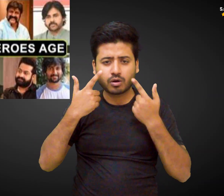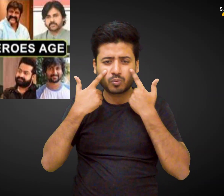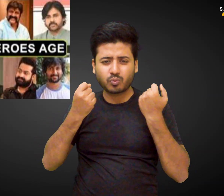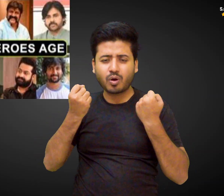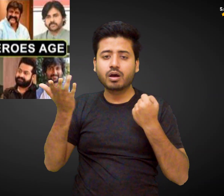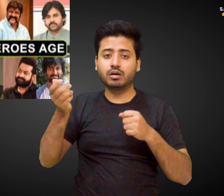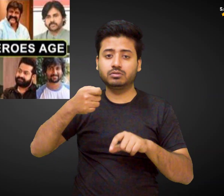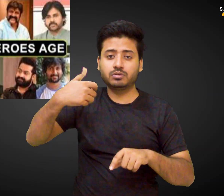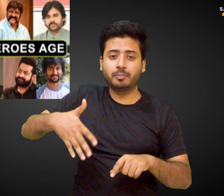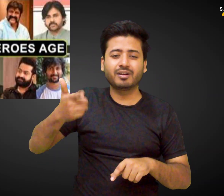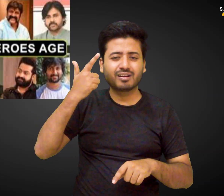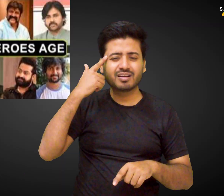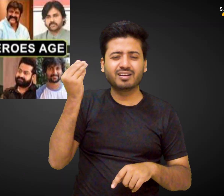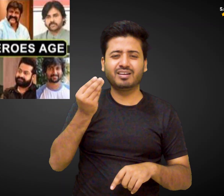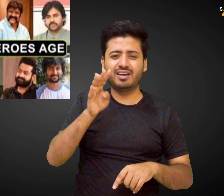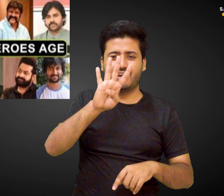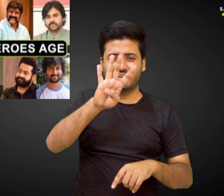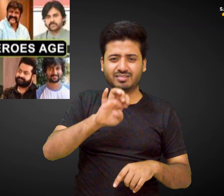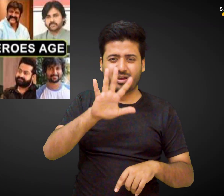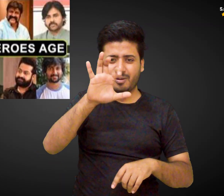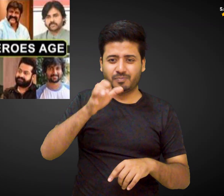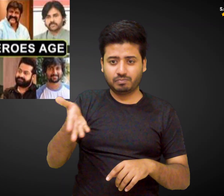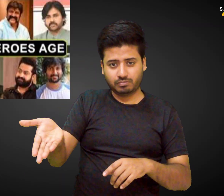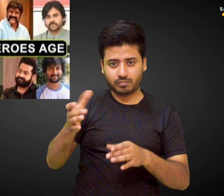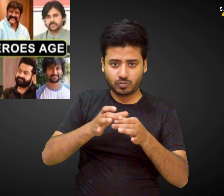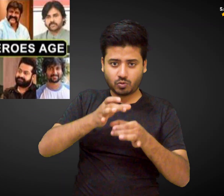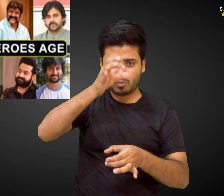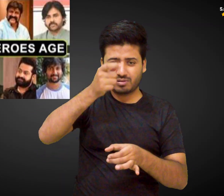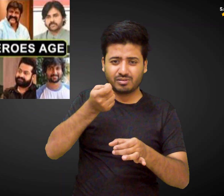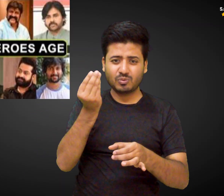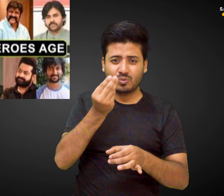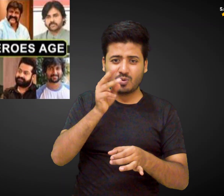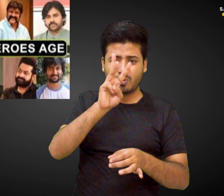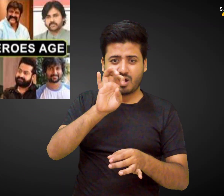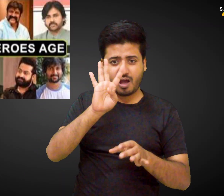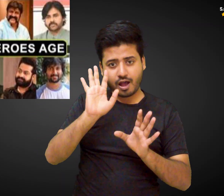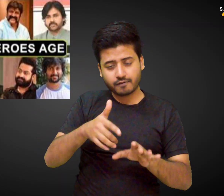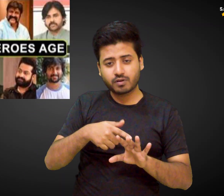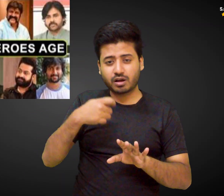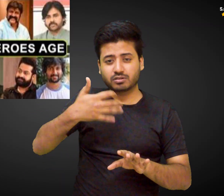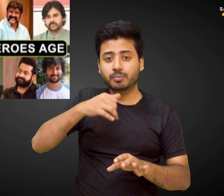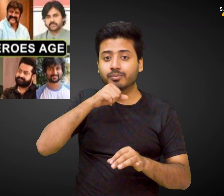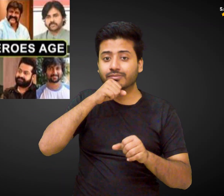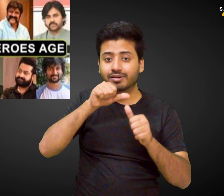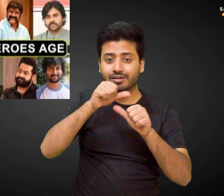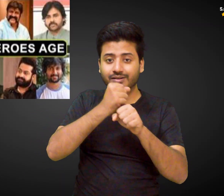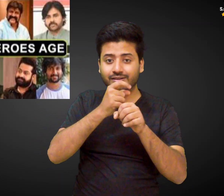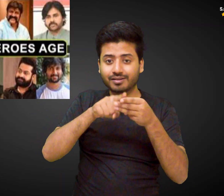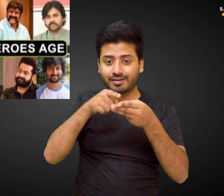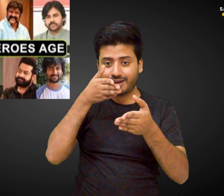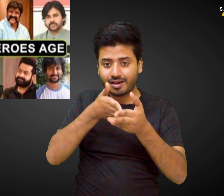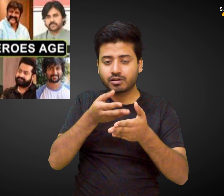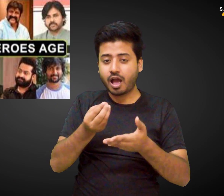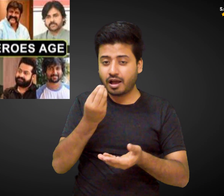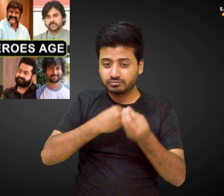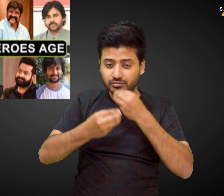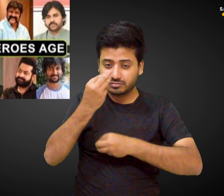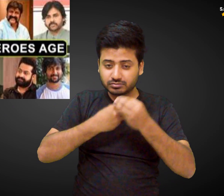contributes to a healthier, more vibrant look. Lifestyle habits. High olive oil consumption is more common in individuals who are